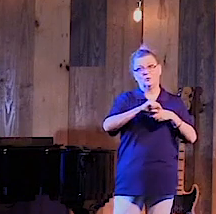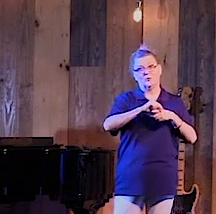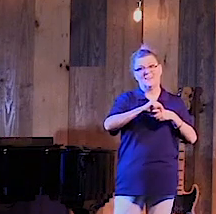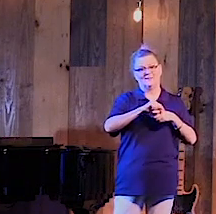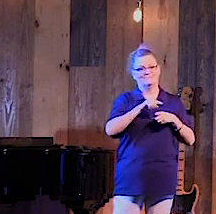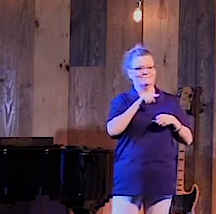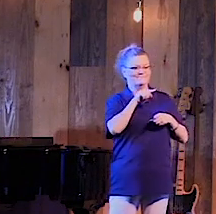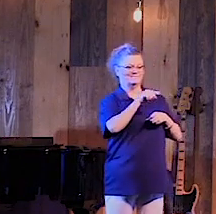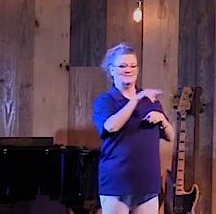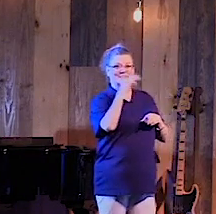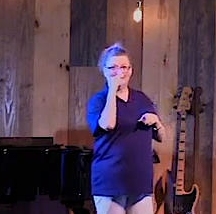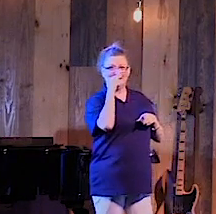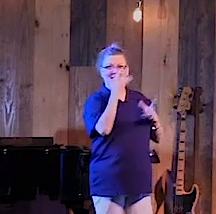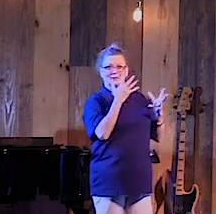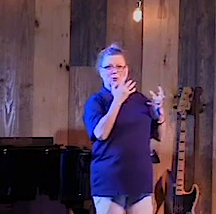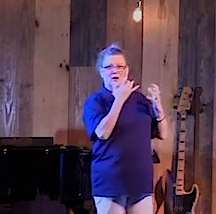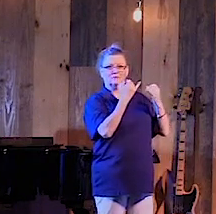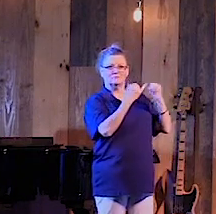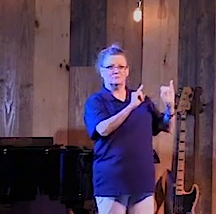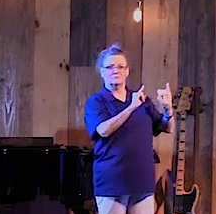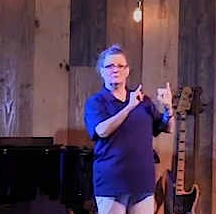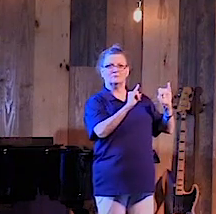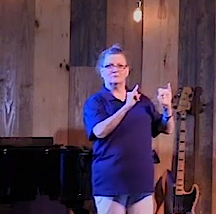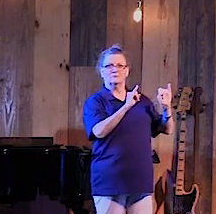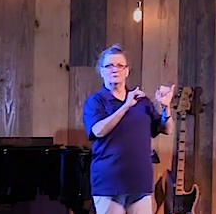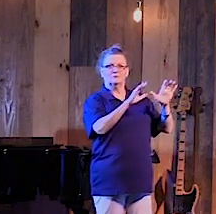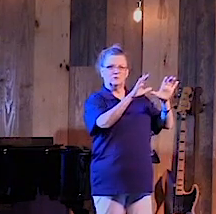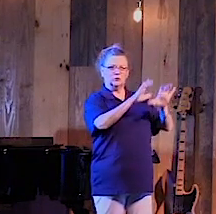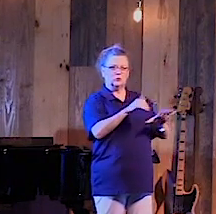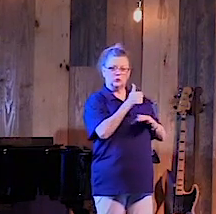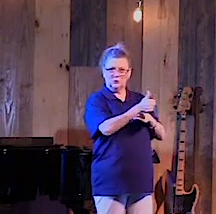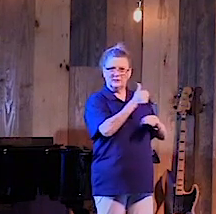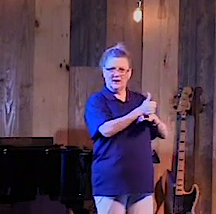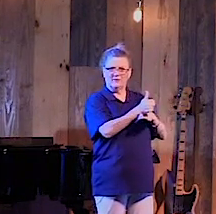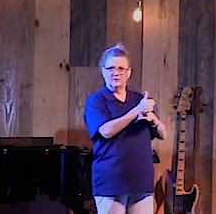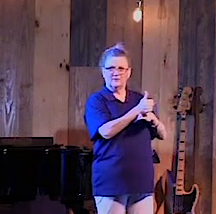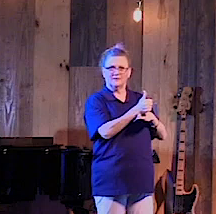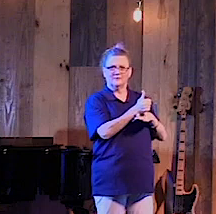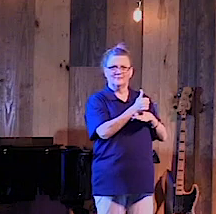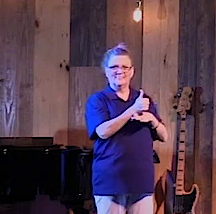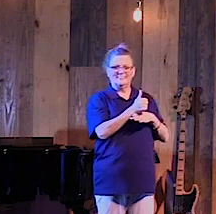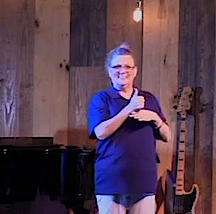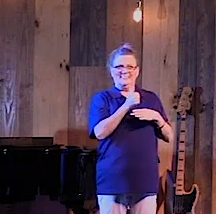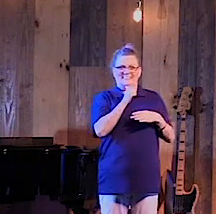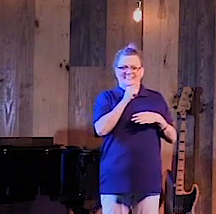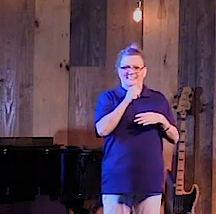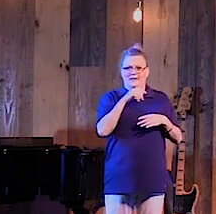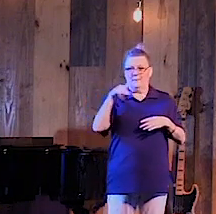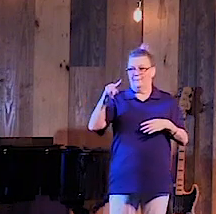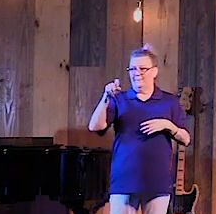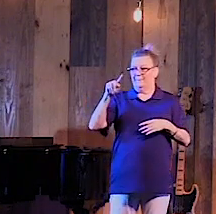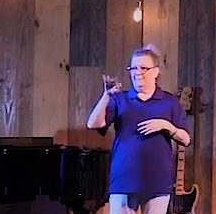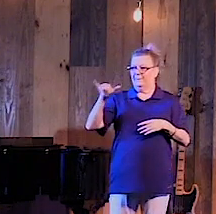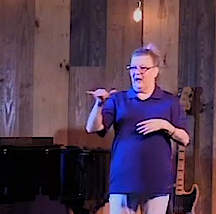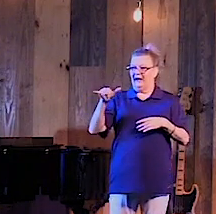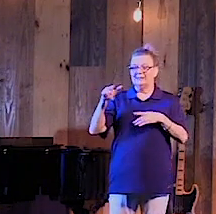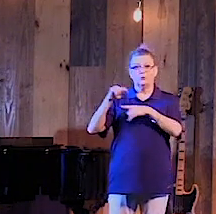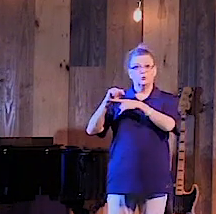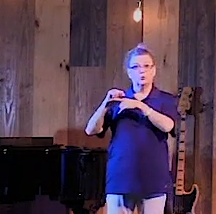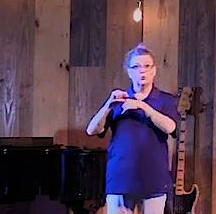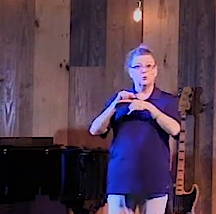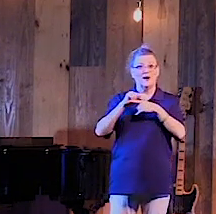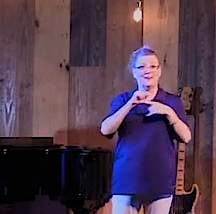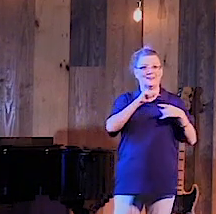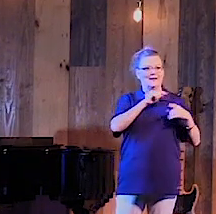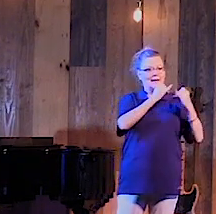right? And those things don't always go together. I mean, sometimes your child, when they're potty training, will disappear in the bathroom for a